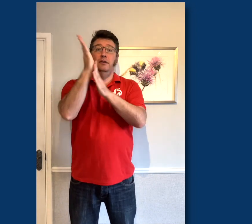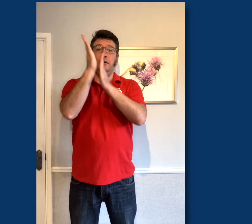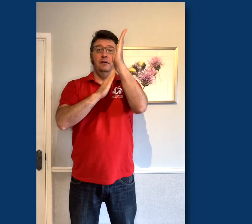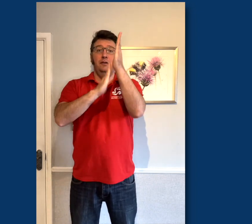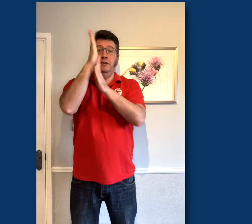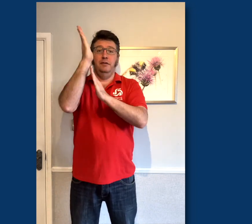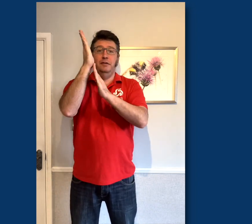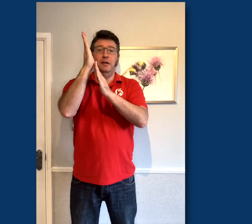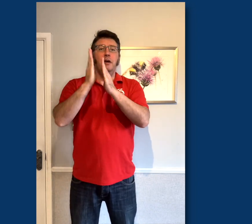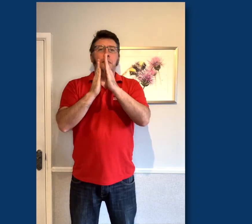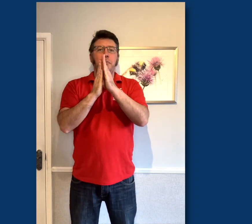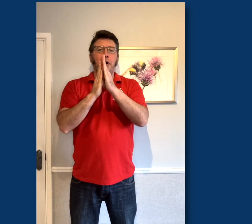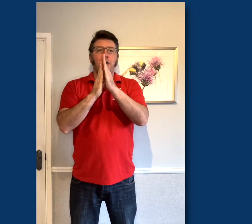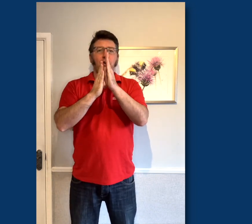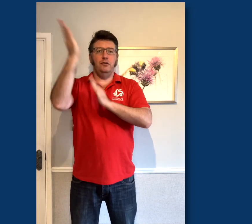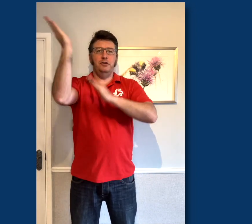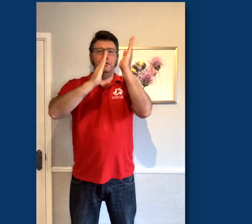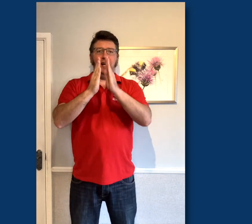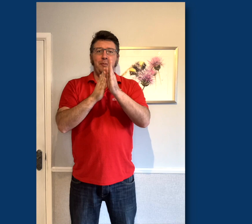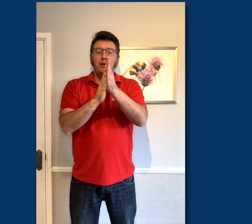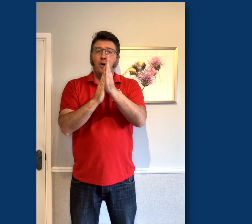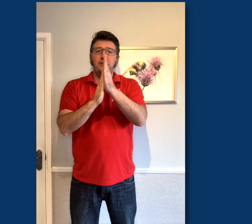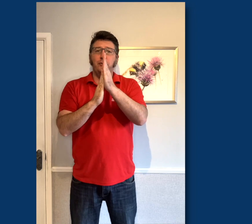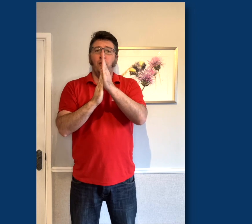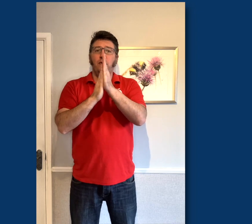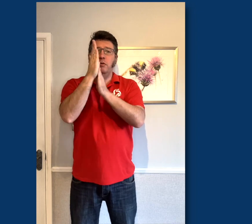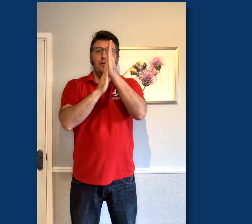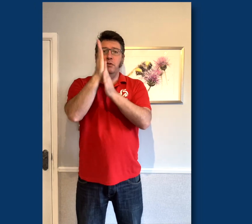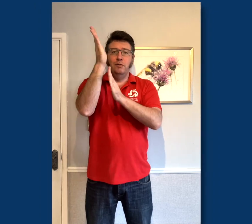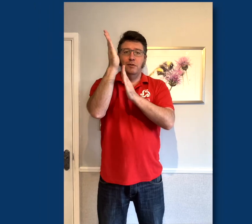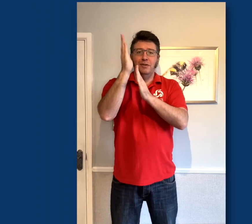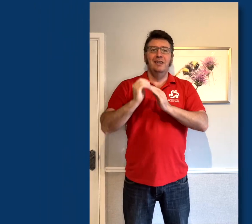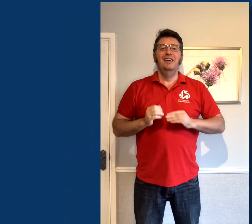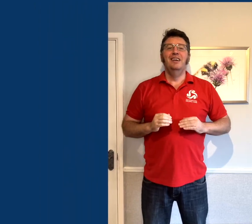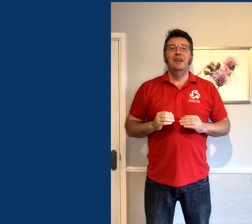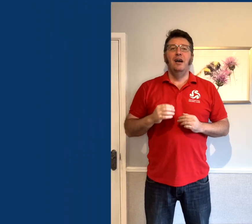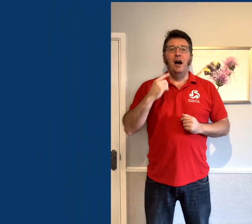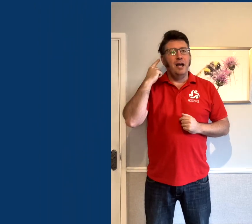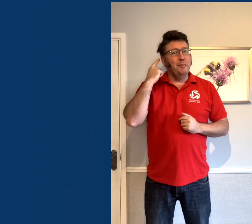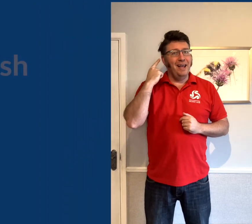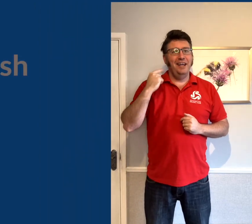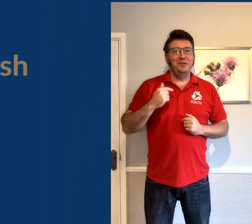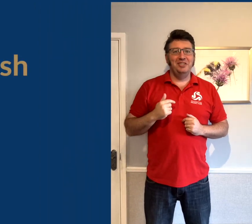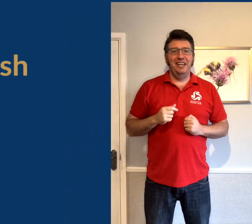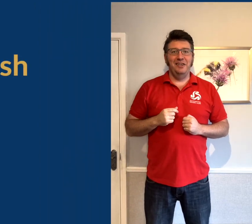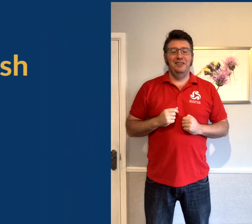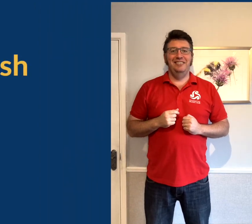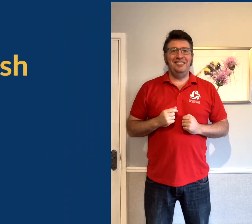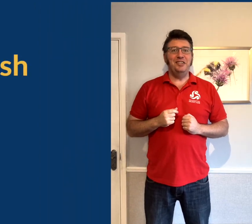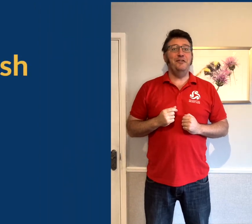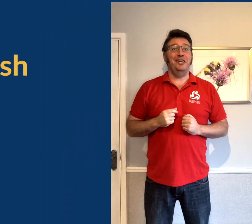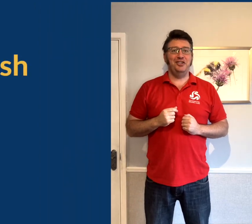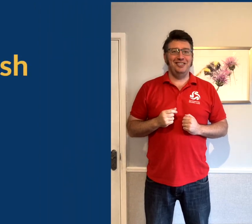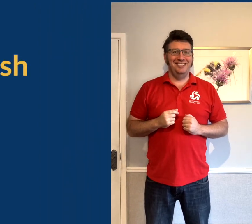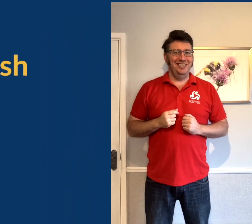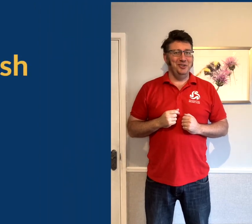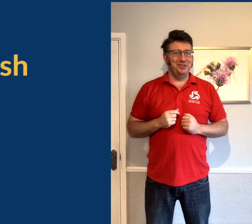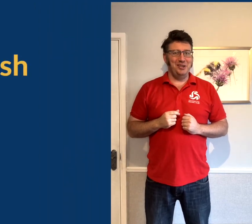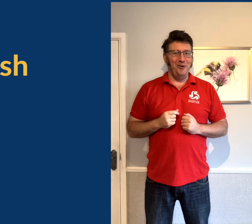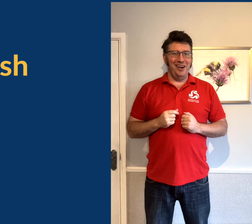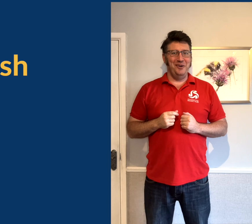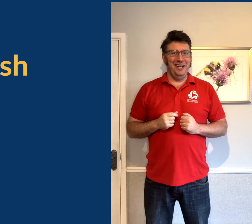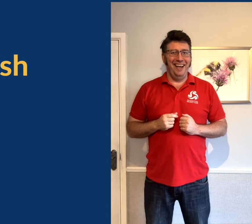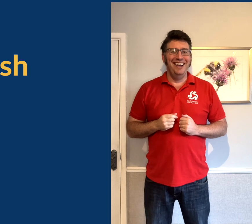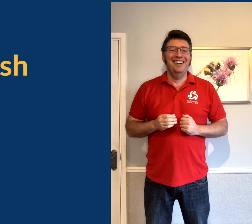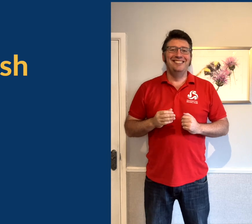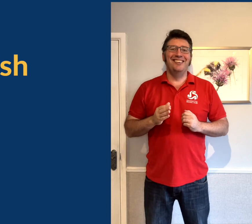together, but not too flappy, quite small. In my head I'm saying tasty fish, and you'll